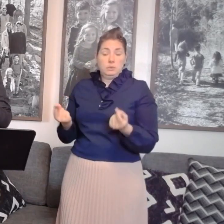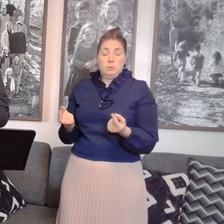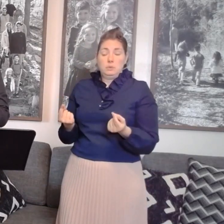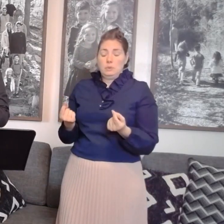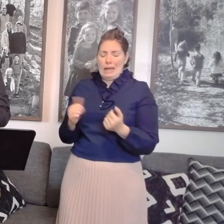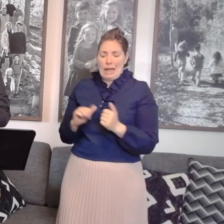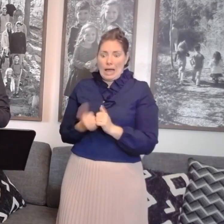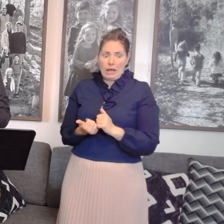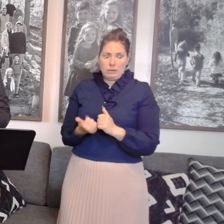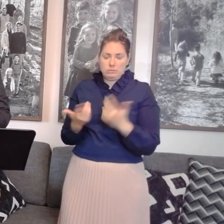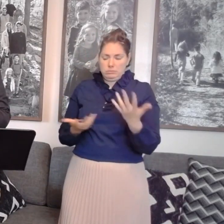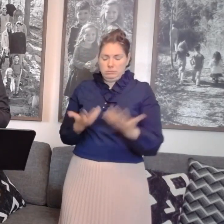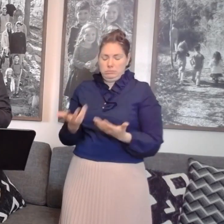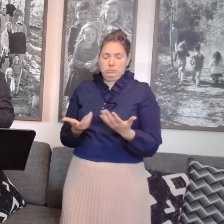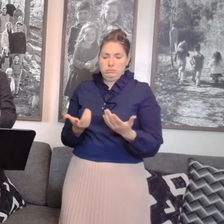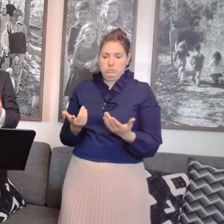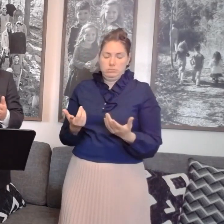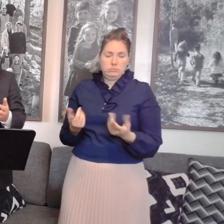How do we do this?